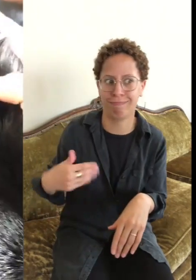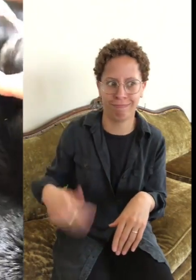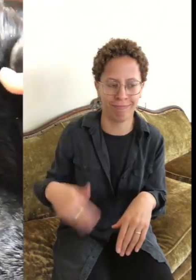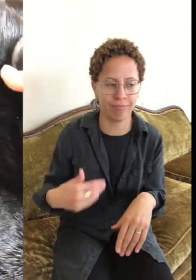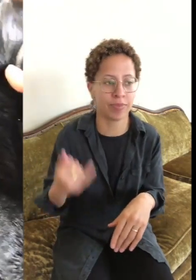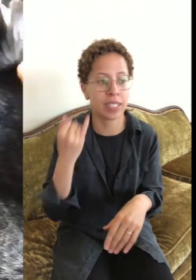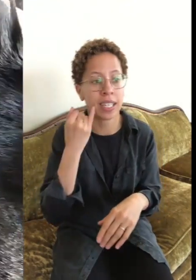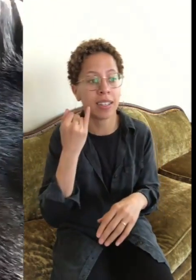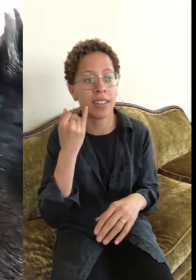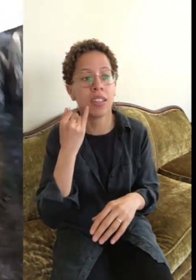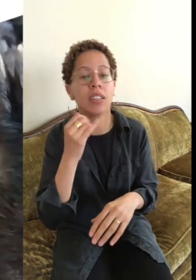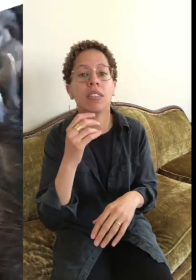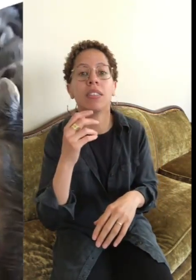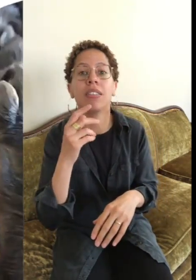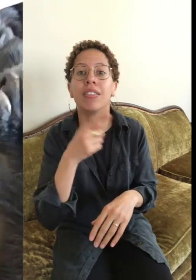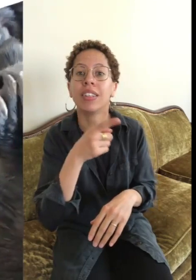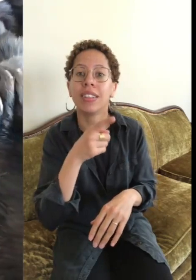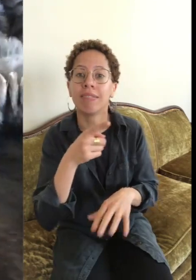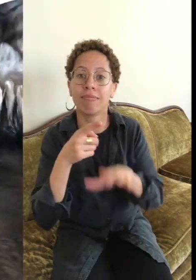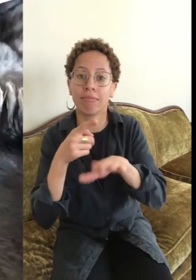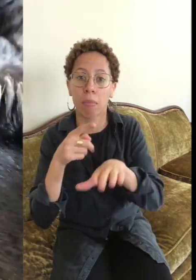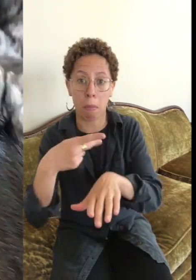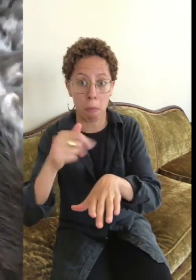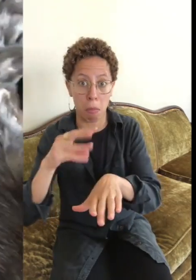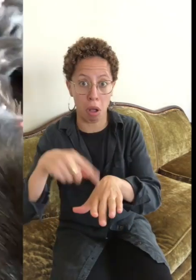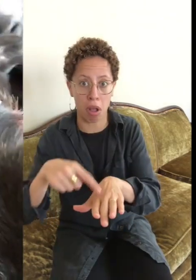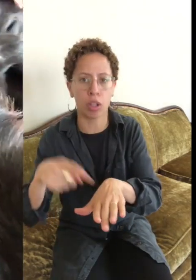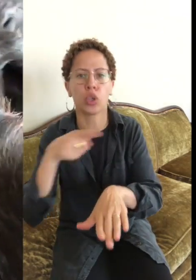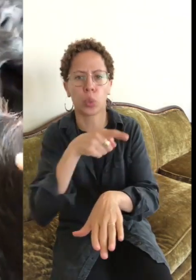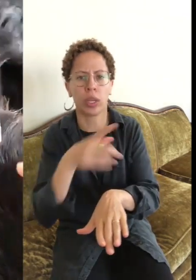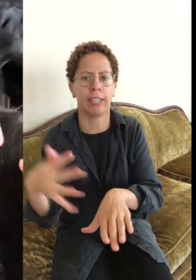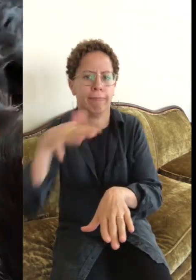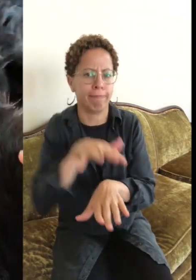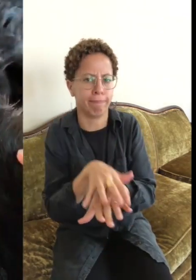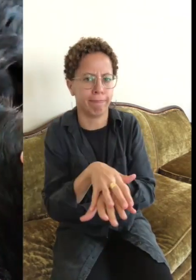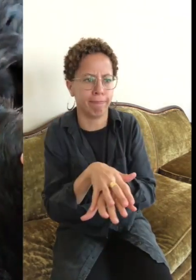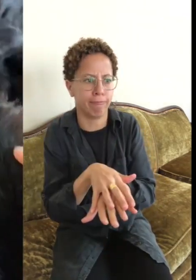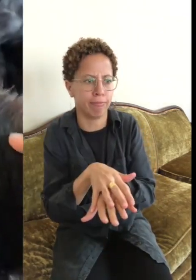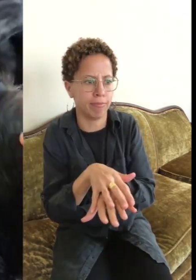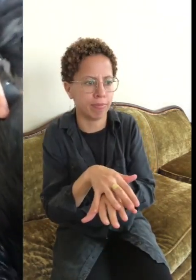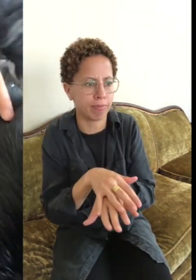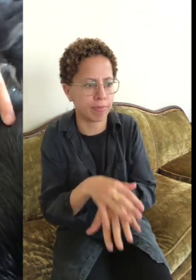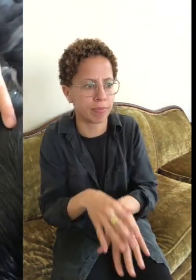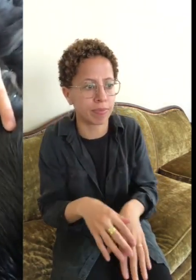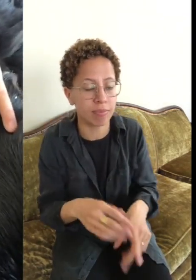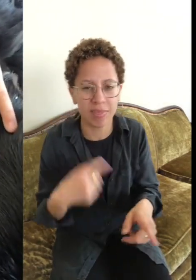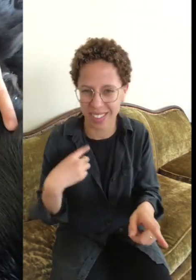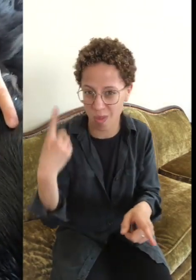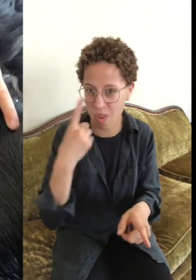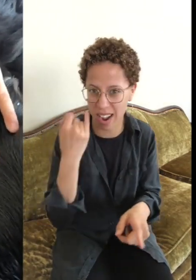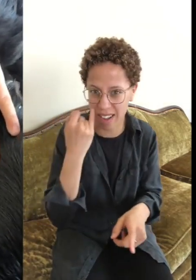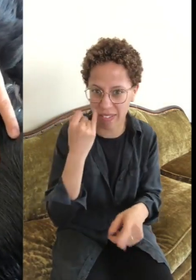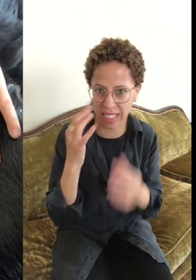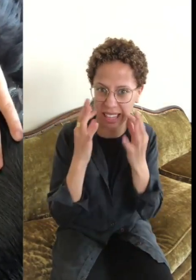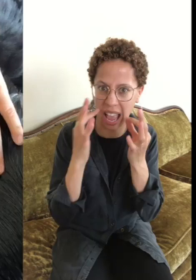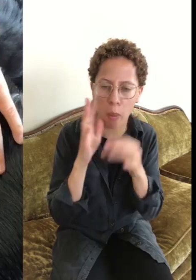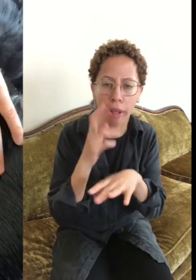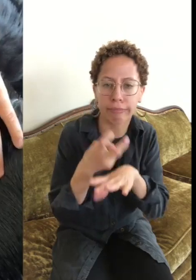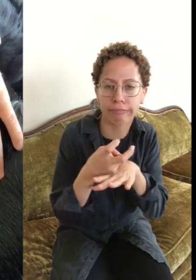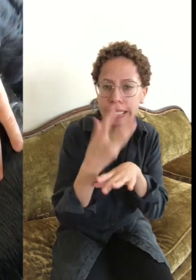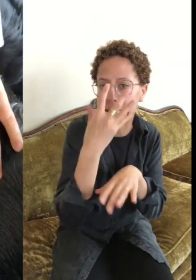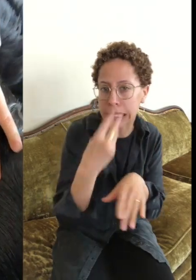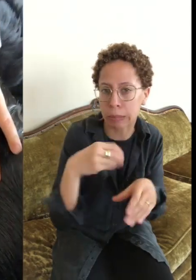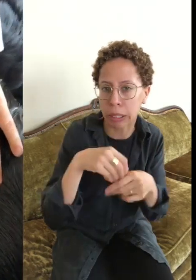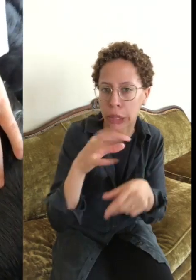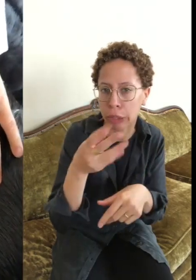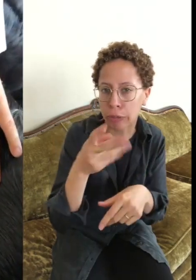Oh my goodness. Can you put your hand on top of the paw? I wonder if Storm's going to fall asleep in the furs. Yeah, he might fall asleep